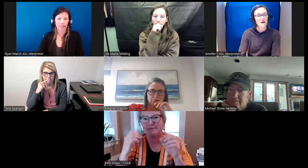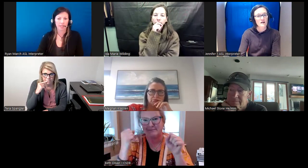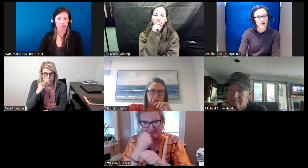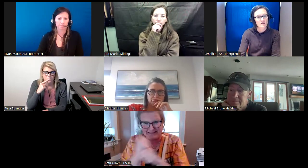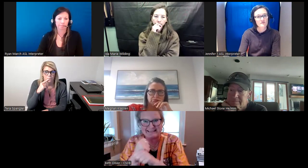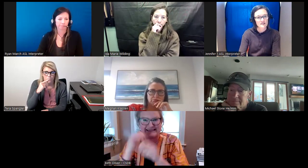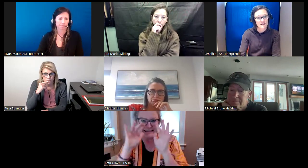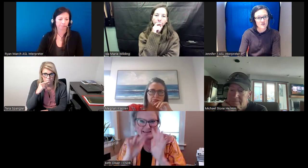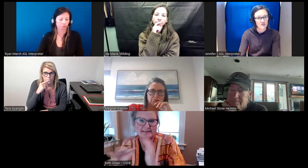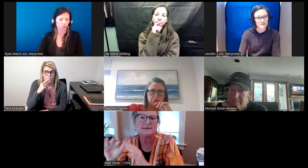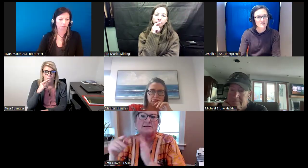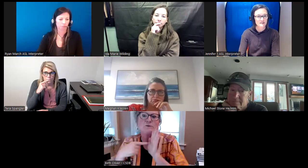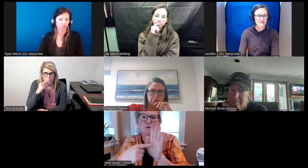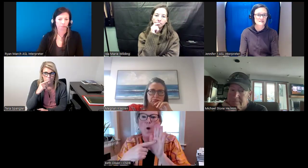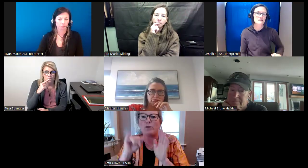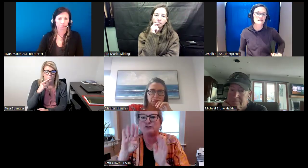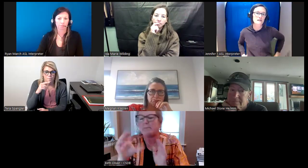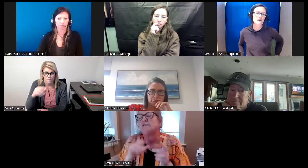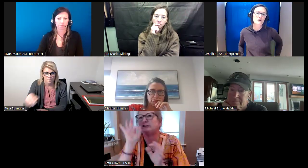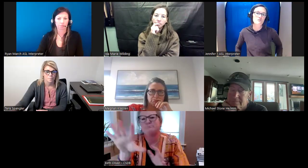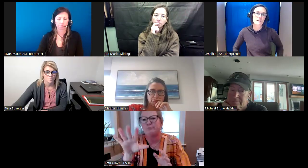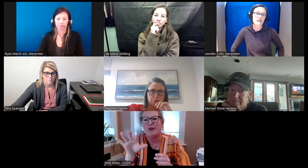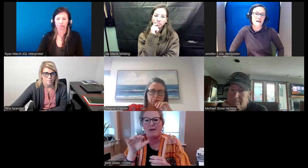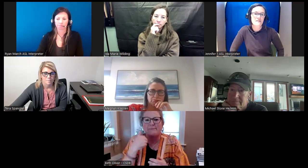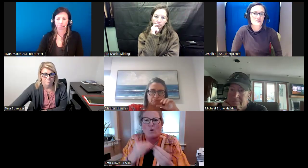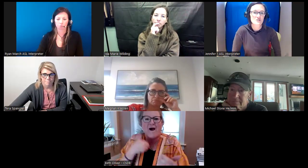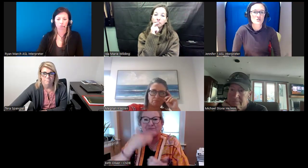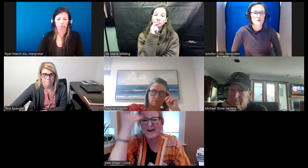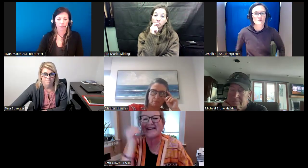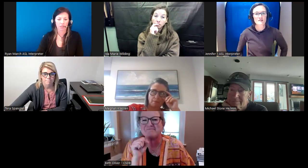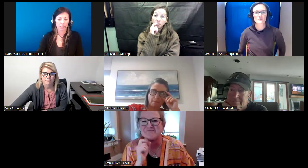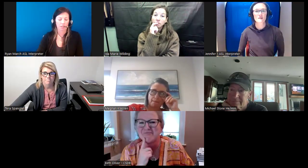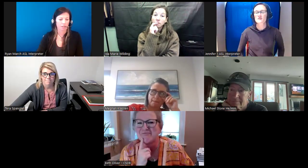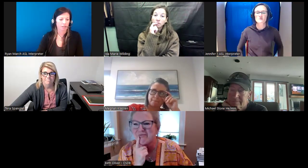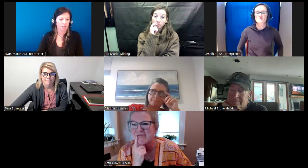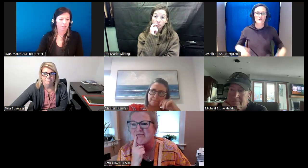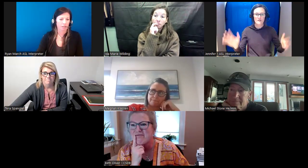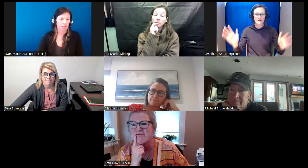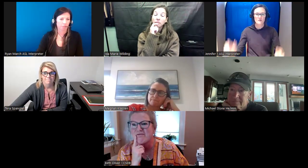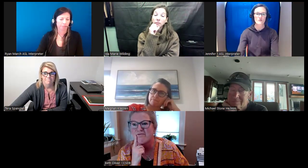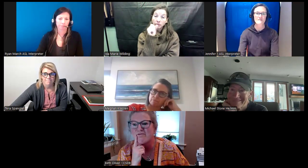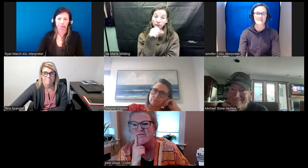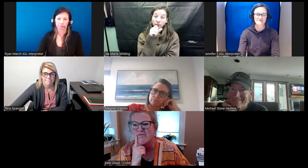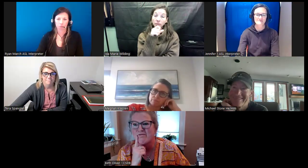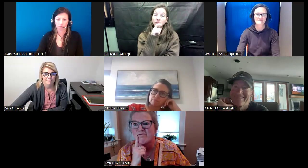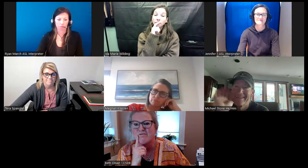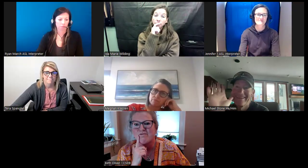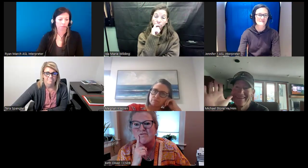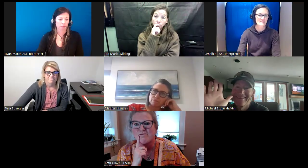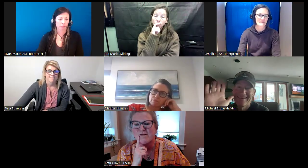experience Yeah. of all of our teachers, the statistics related to that, that shows something as well. So I just wanted to throw that out there before I